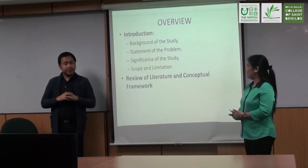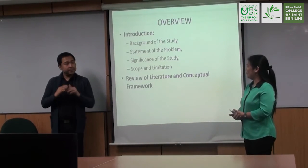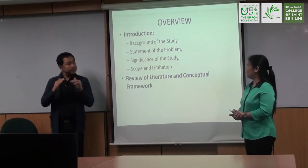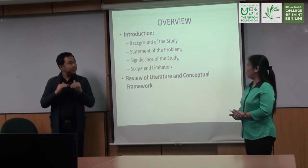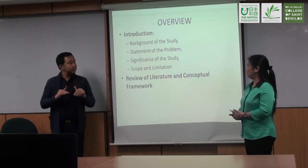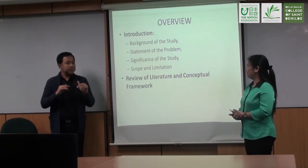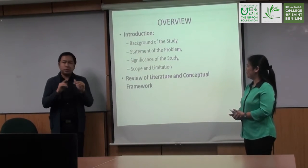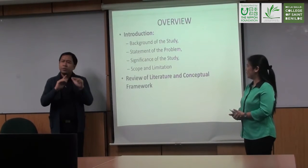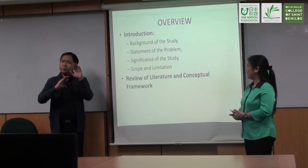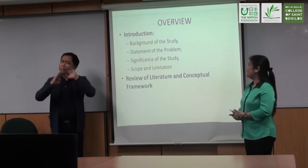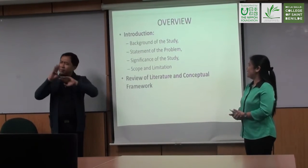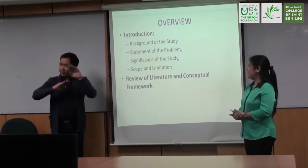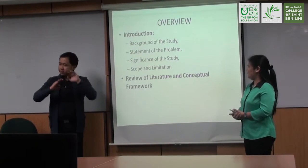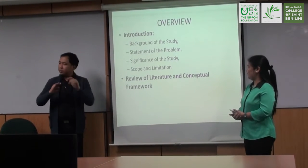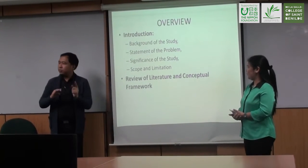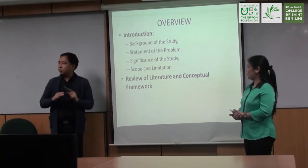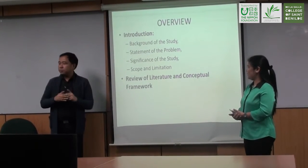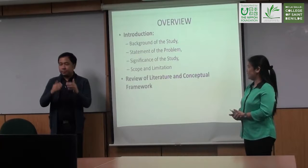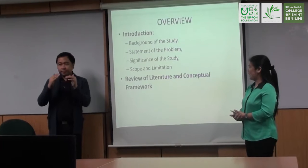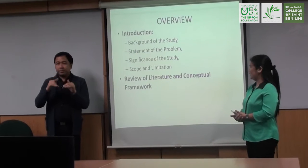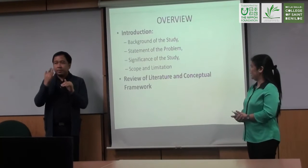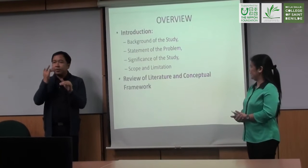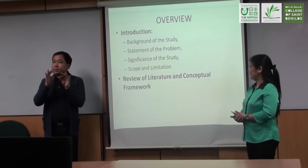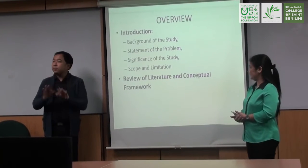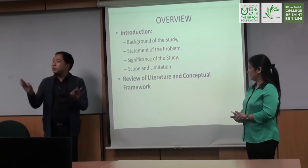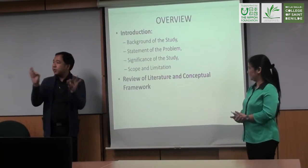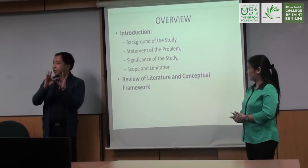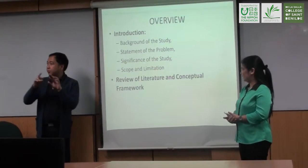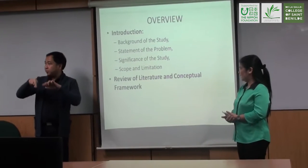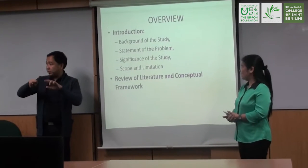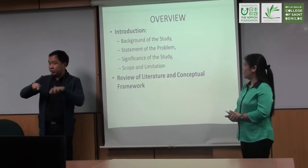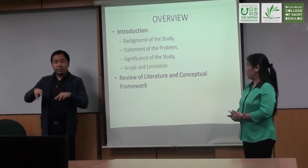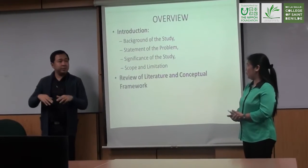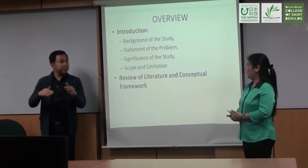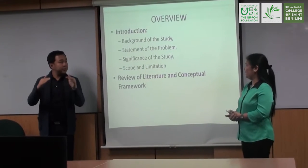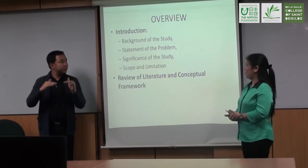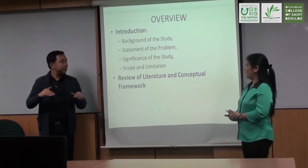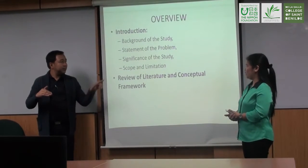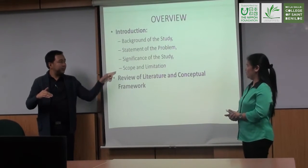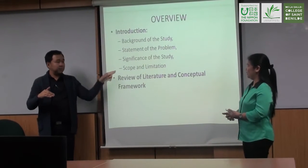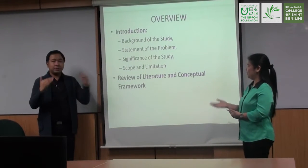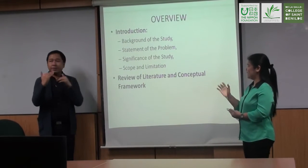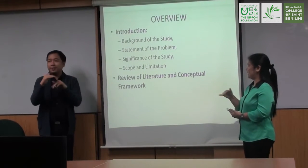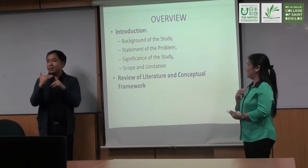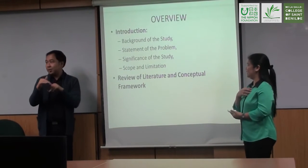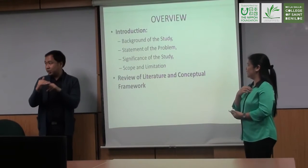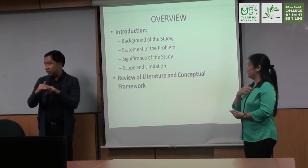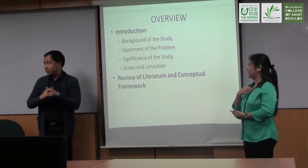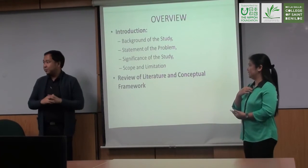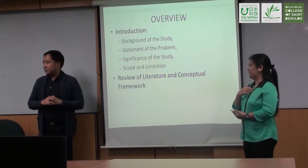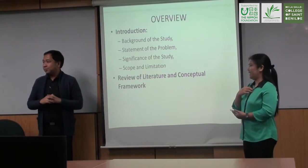thinking of the problem, events of the study, scope and limitation of the